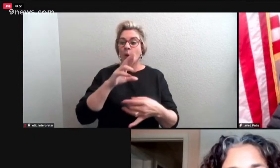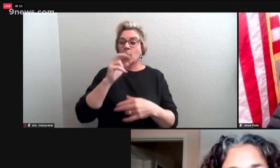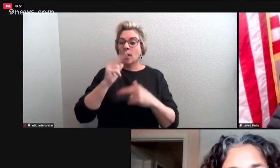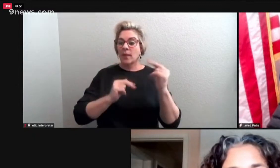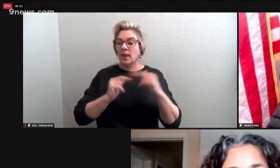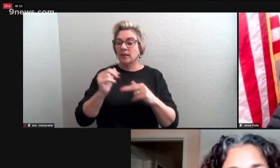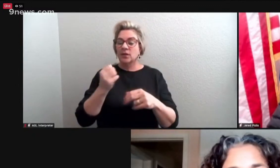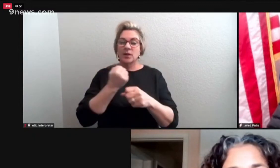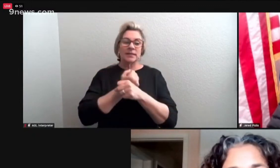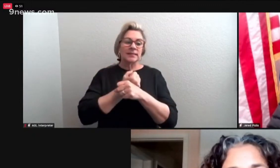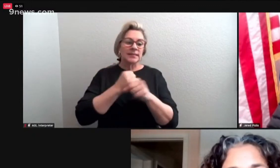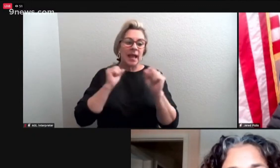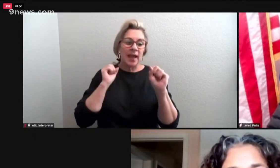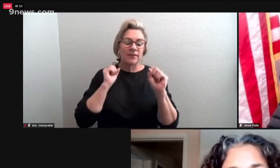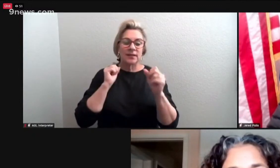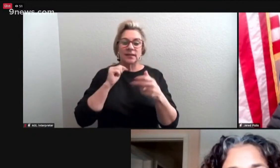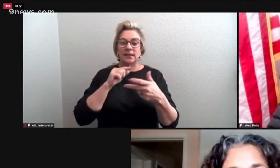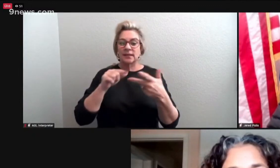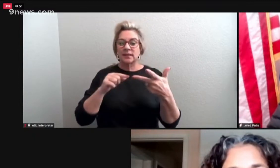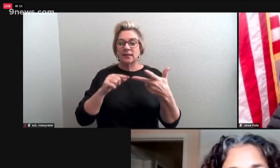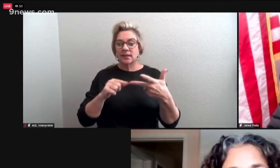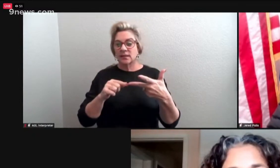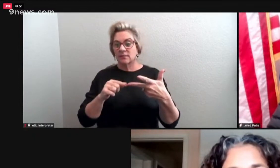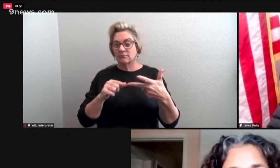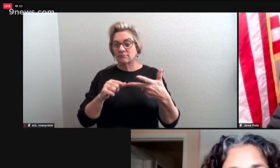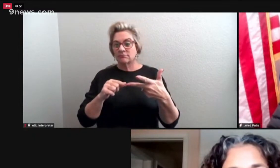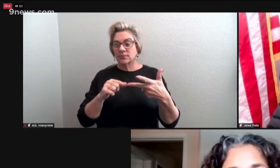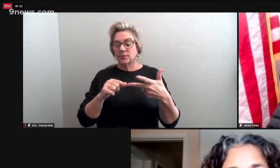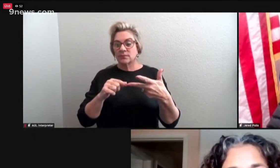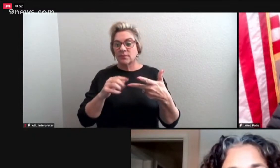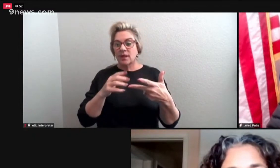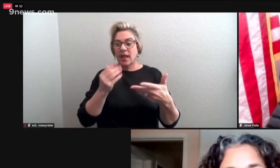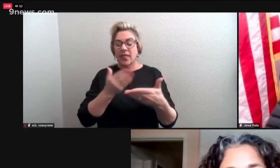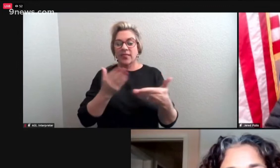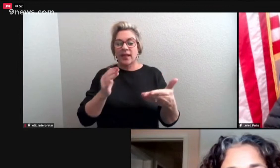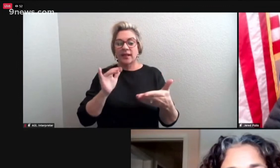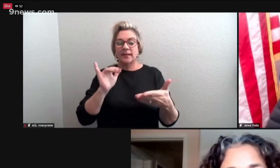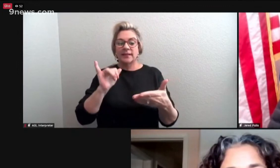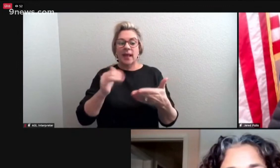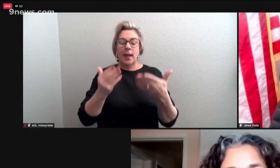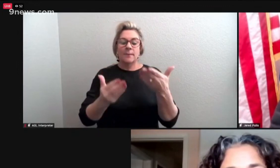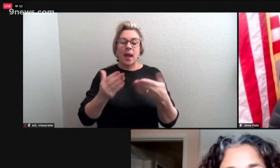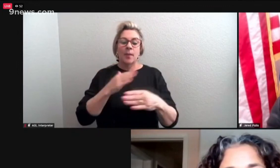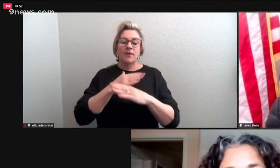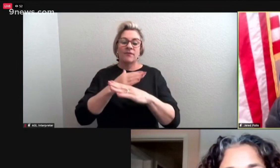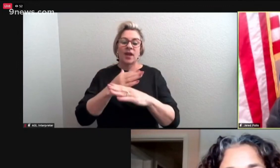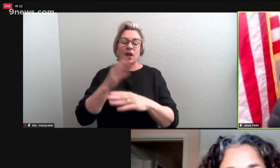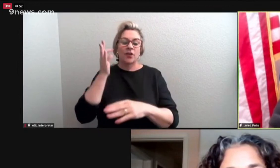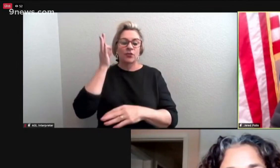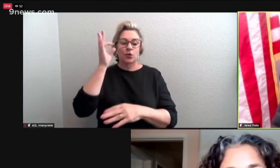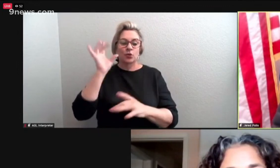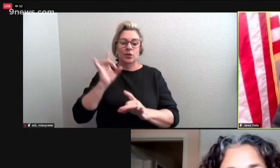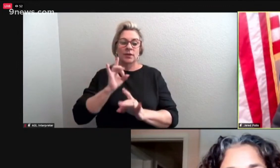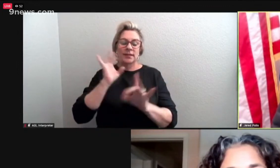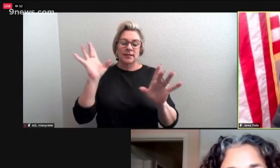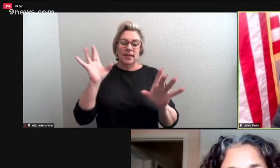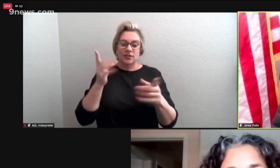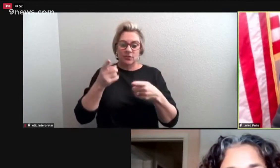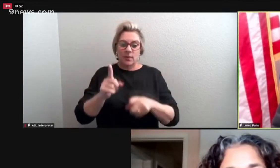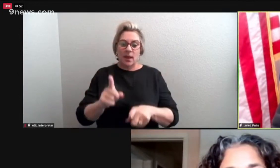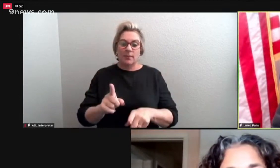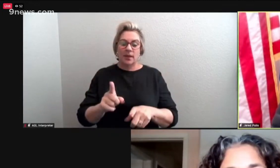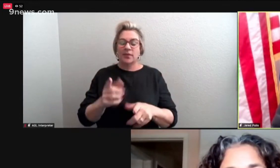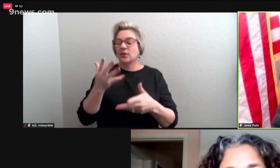about safety precautions that may be taken to prevent future disasters? Thank you very much, sir. Well, look, there's already